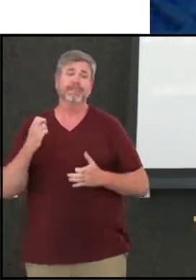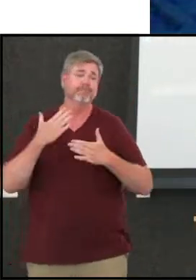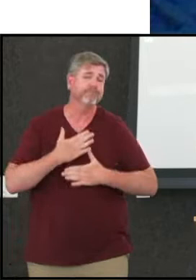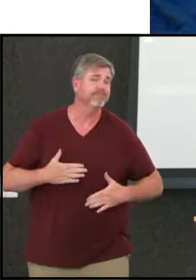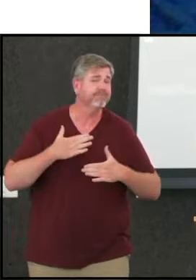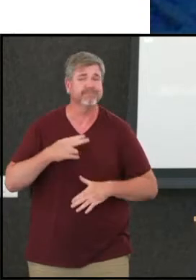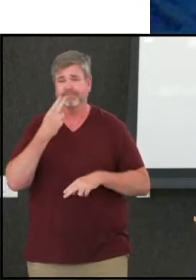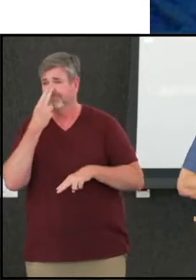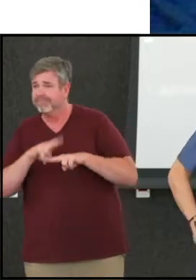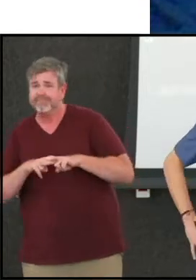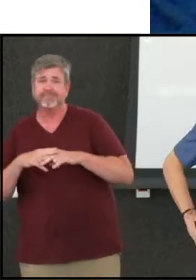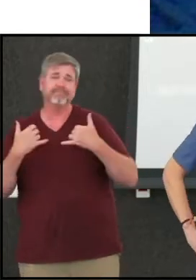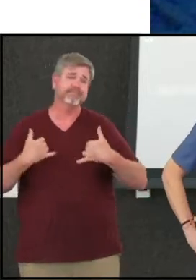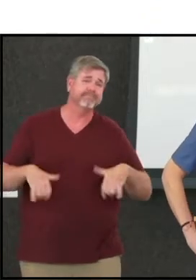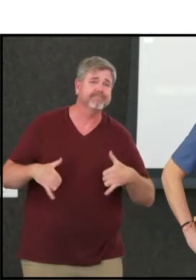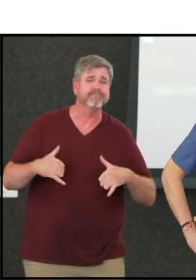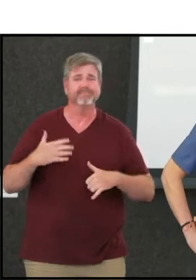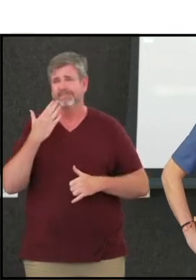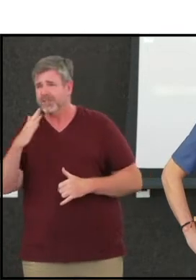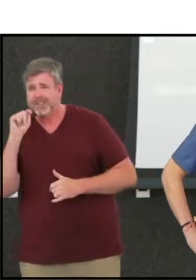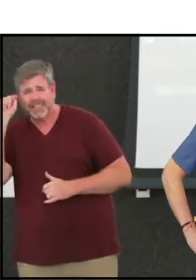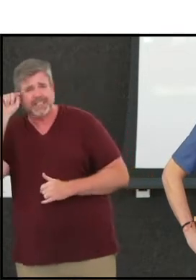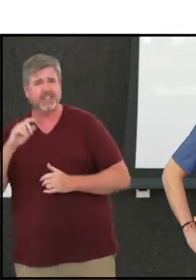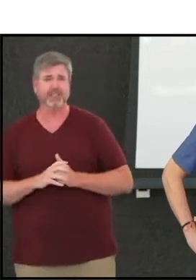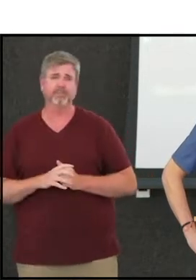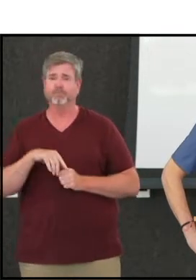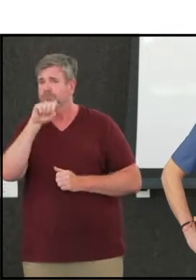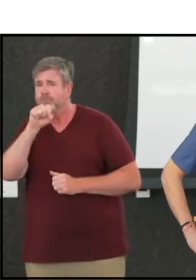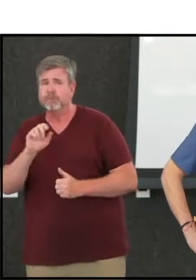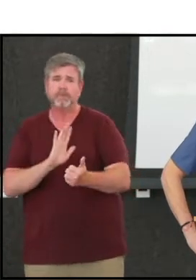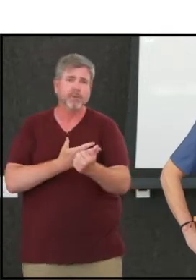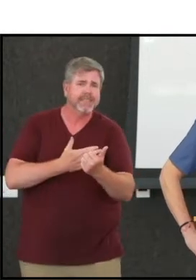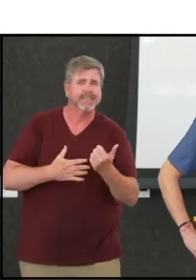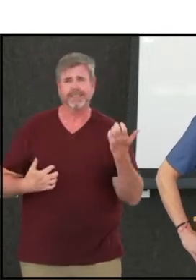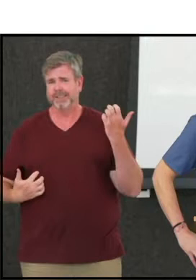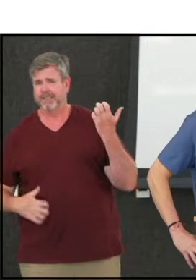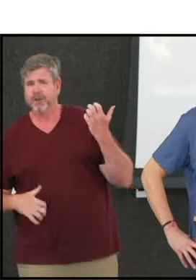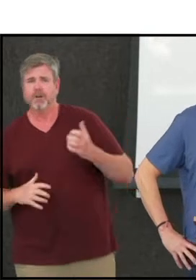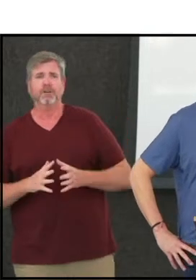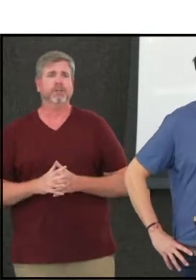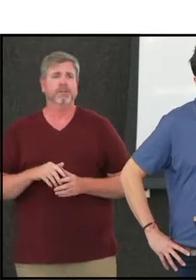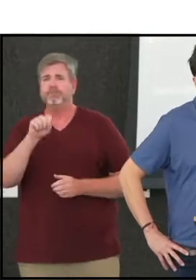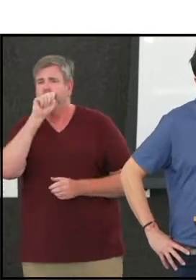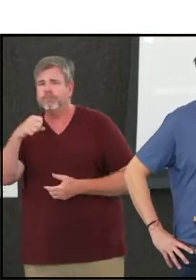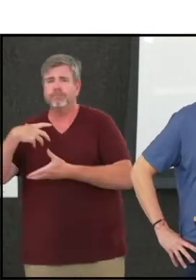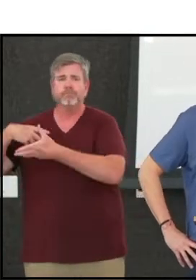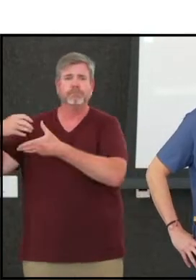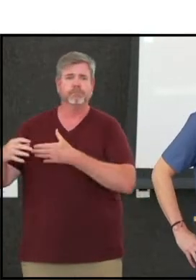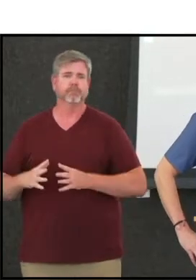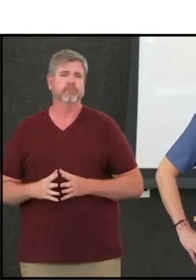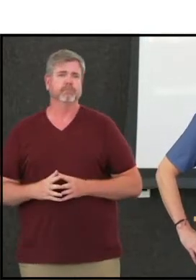kid and teenager who loved guitar and being outdoors and very loyal to his friends. He experimented with